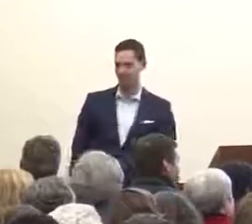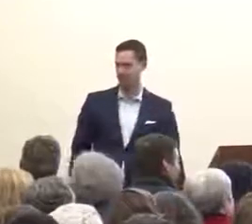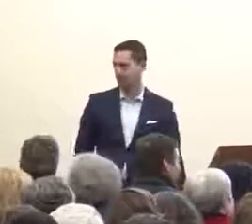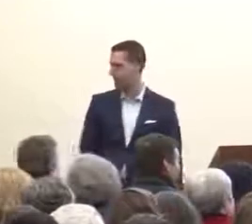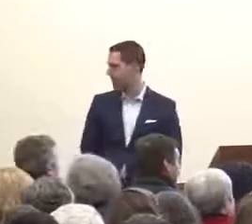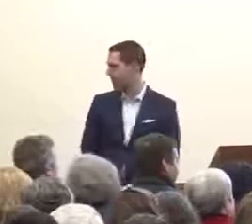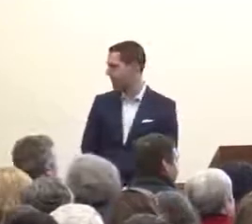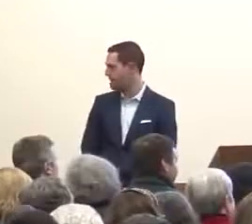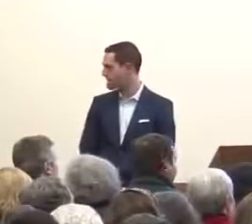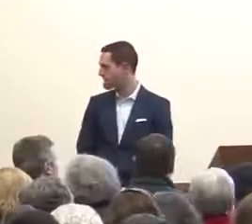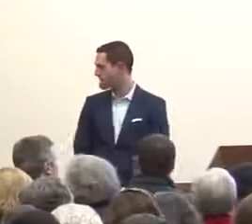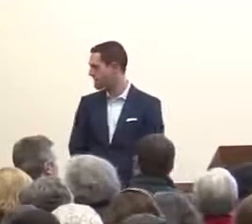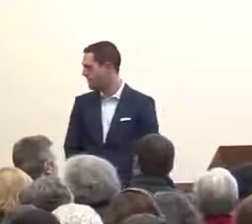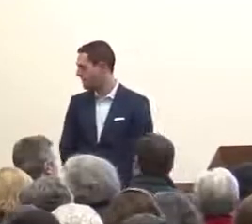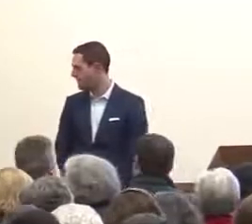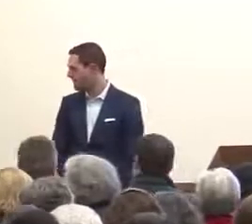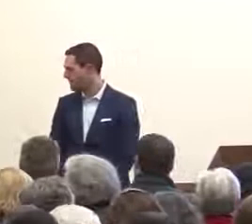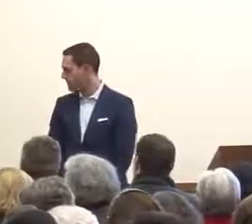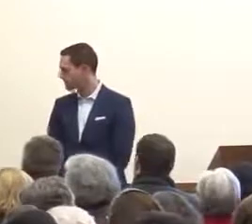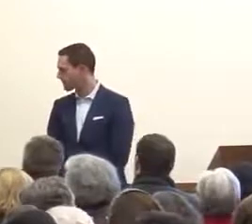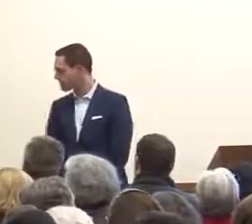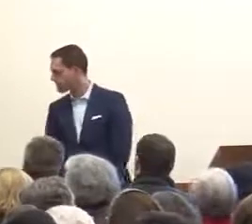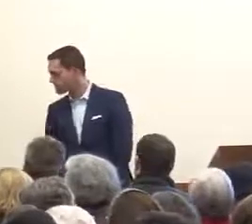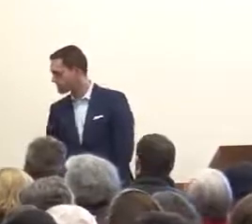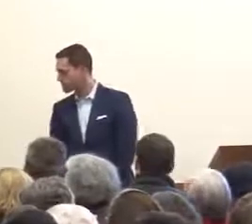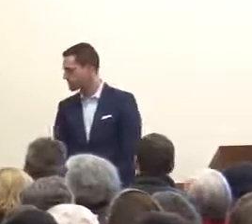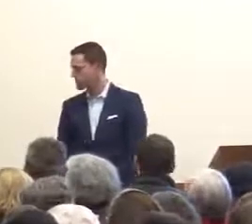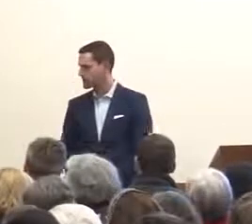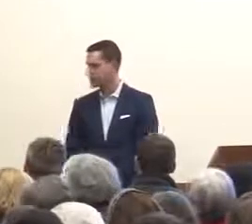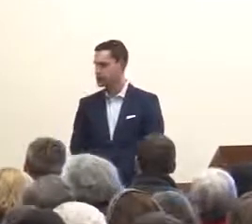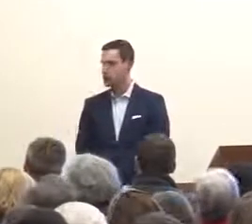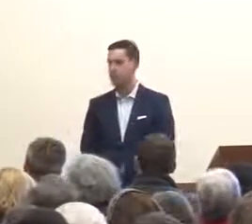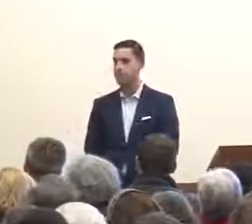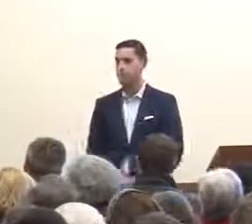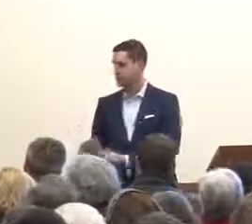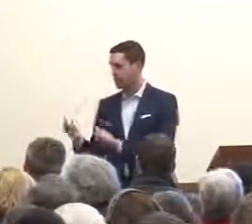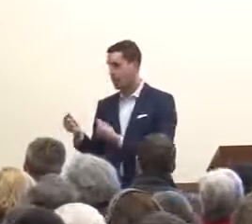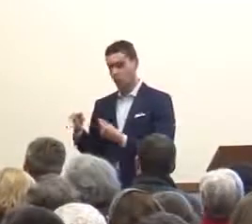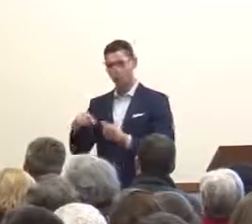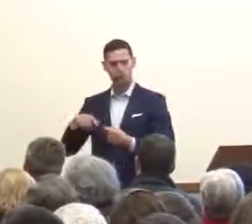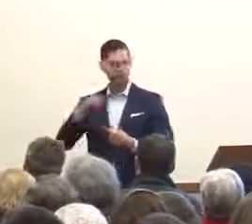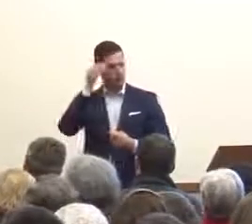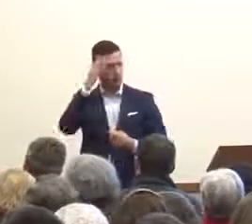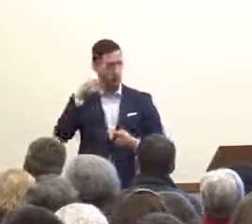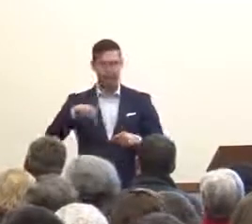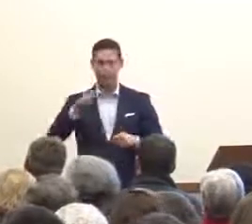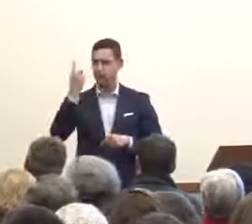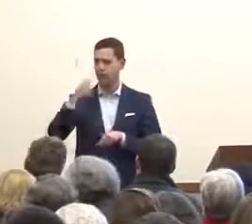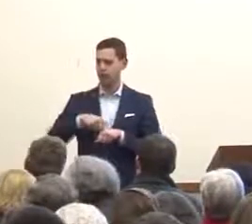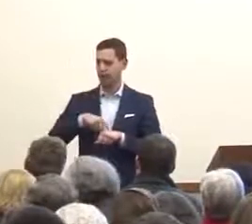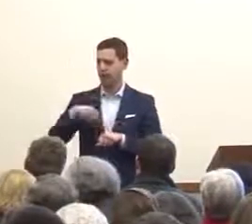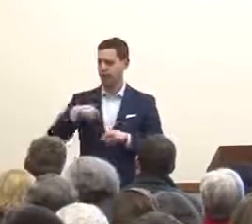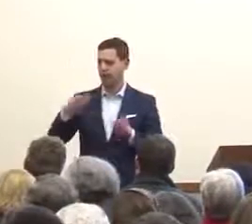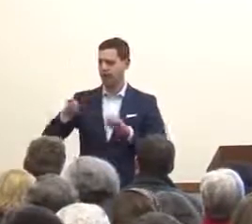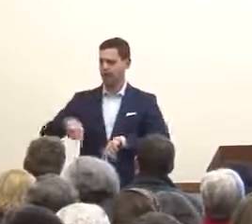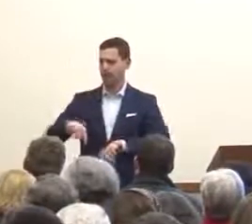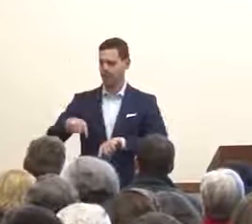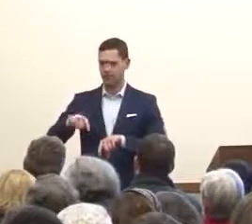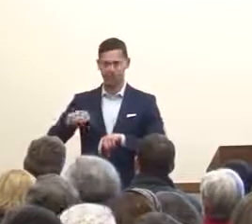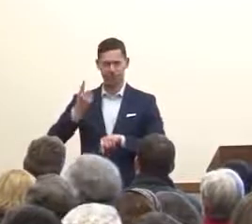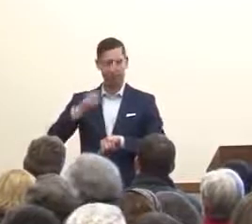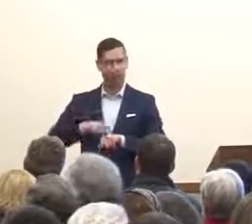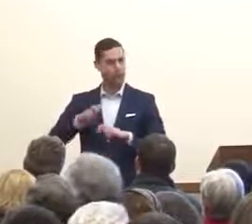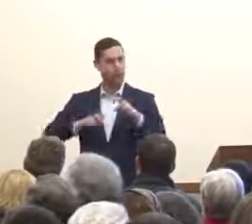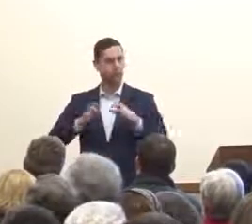I thought that, what? For example, this is the first time we've done this, and we are ecstatic to see